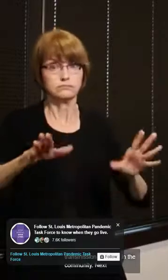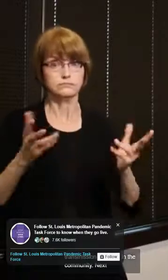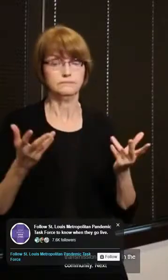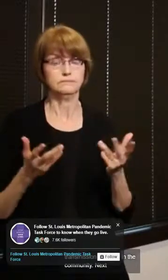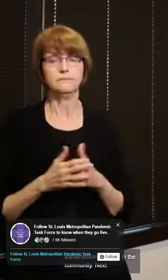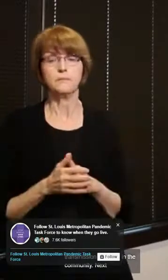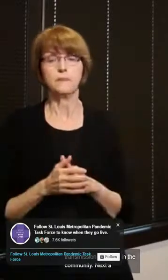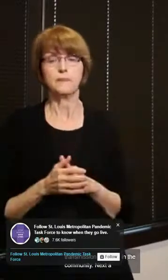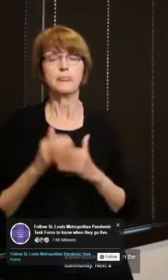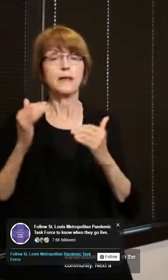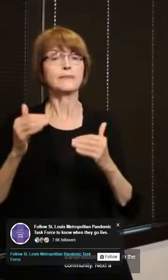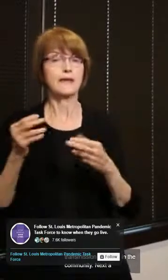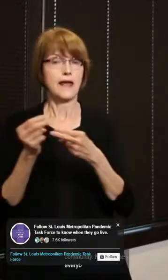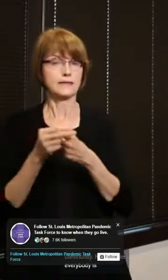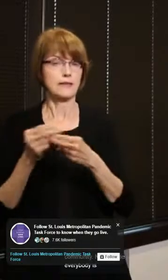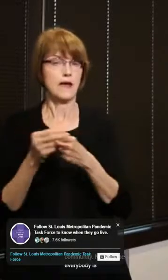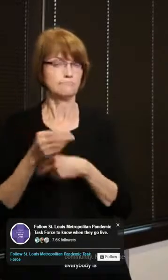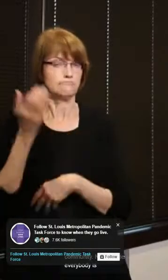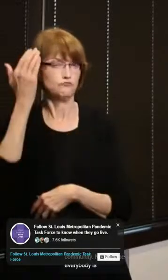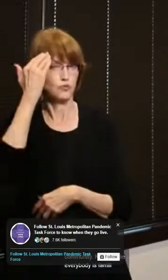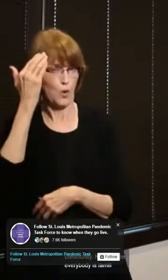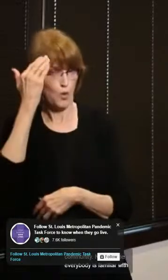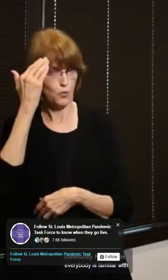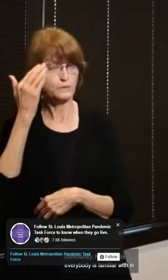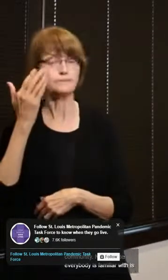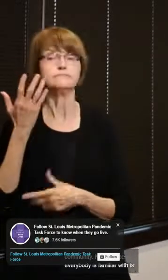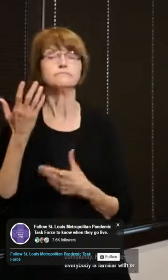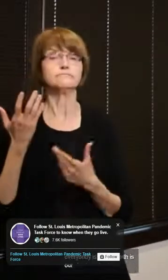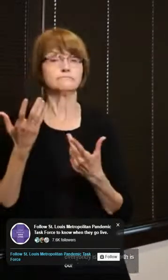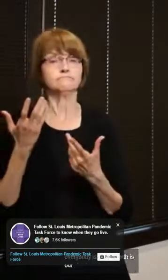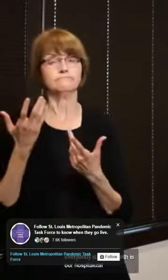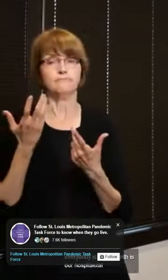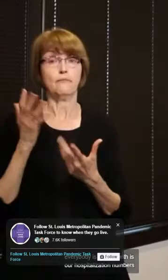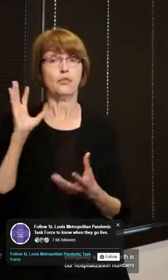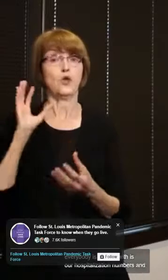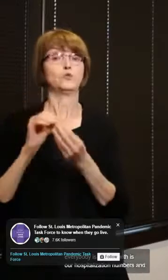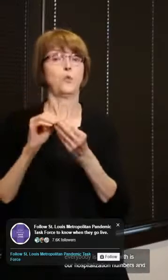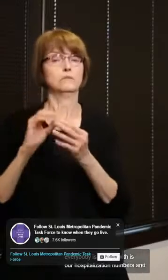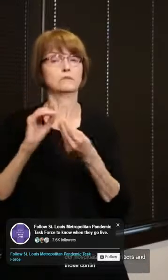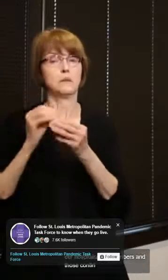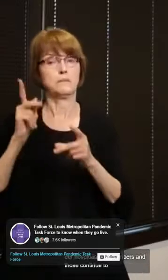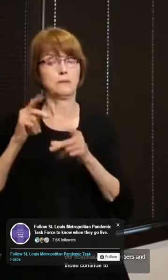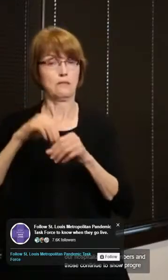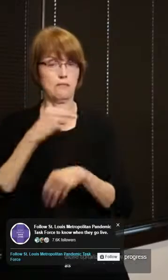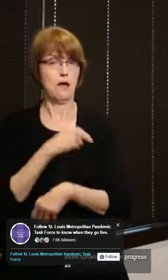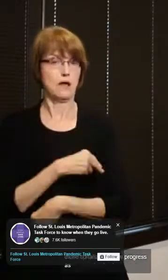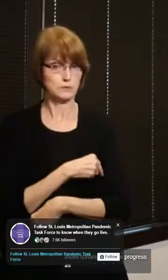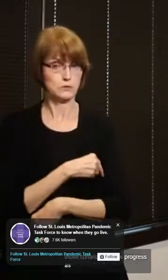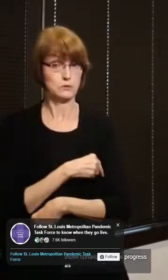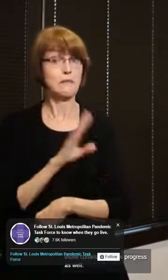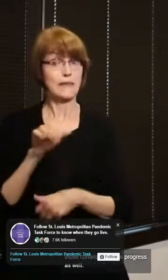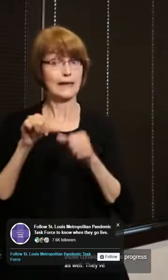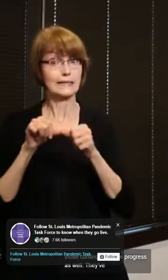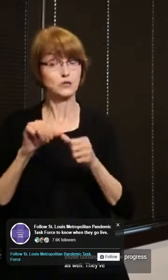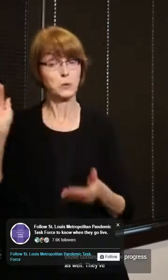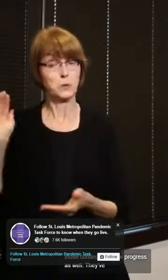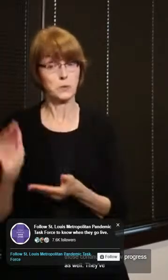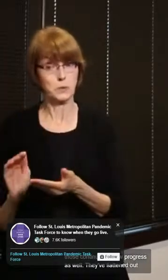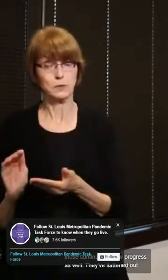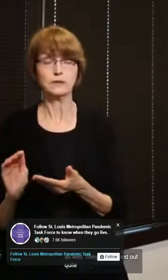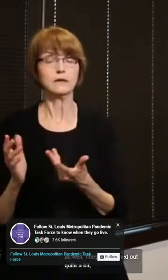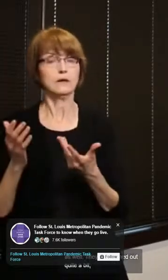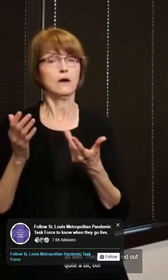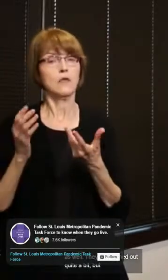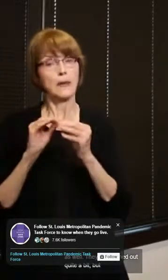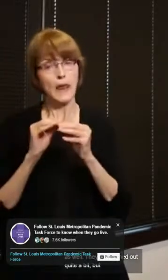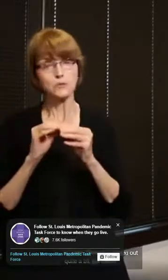Next, a slide everybody is familiar with is our hospitalization numbers, and those continue to show progress as well. They flattened out quite a bit,